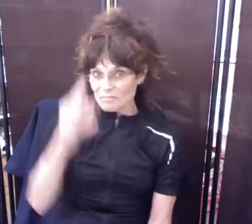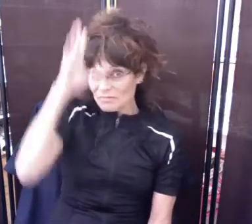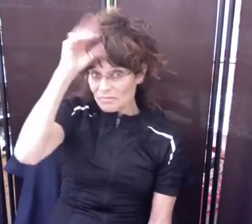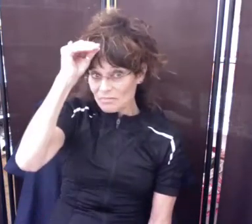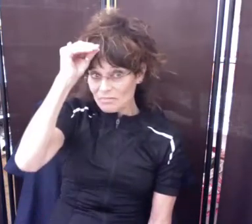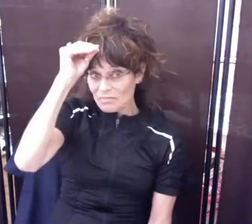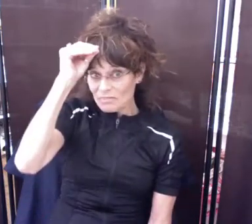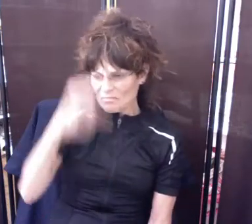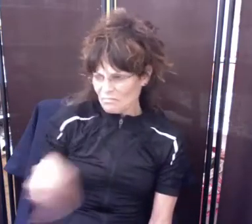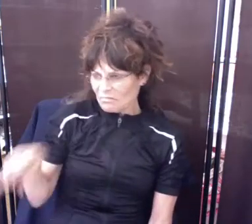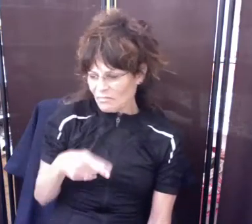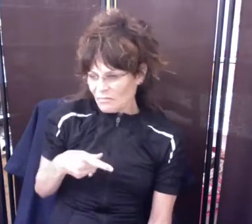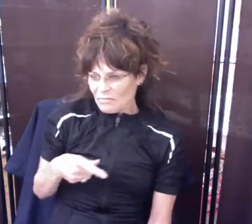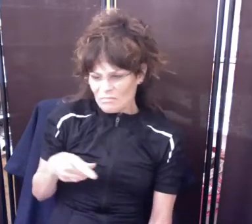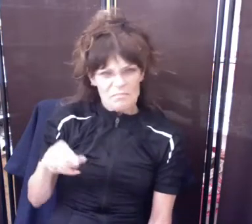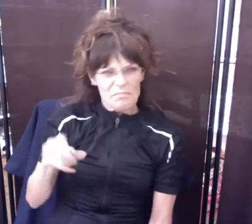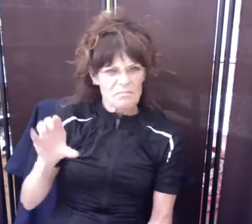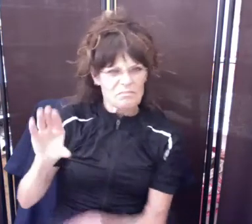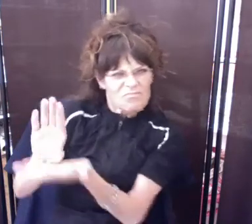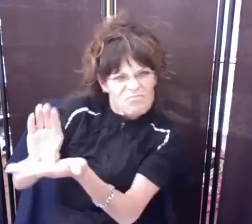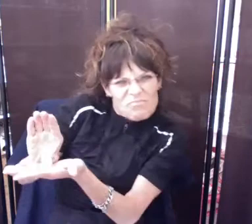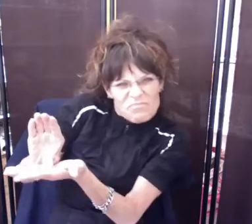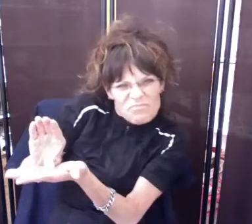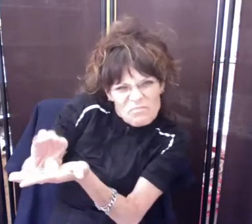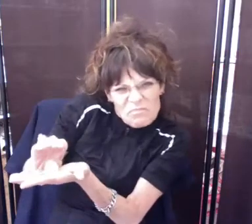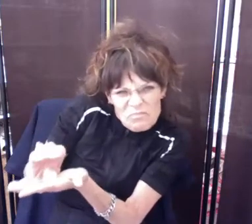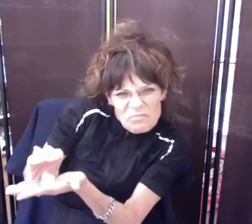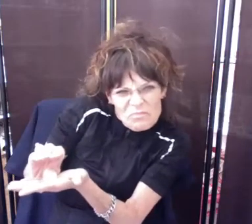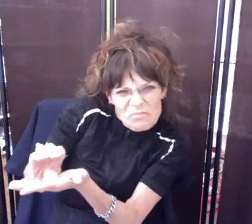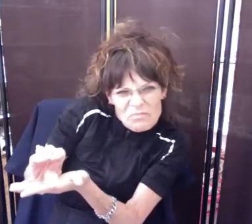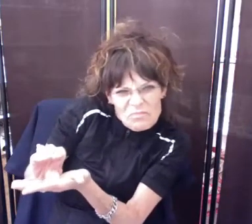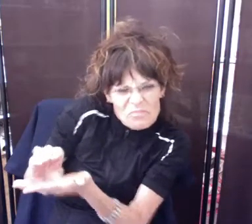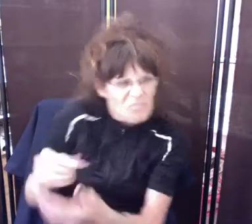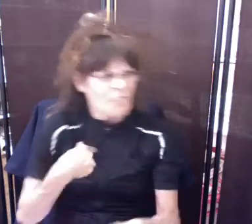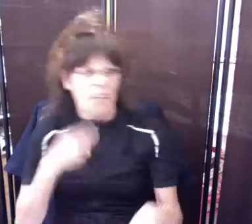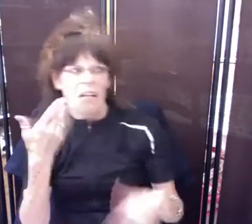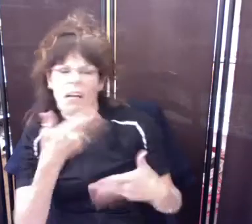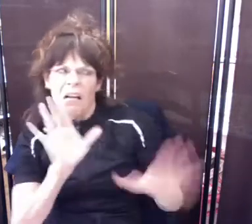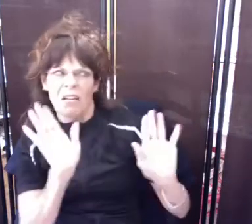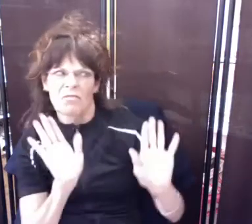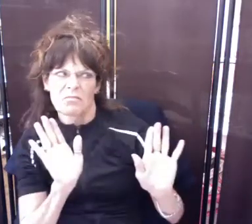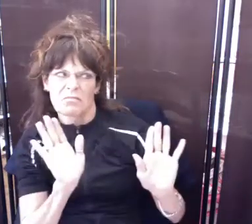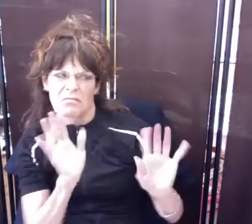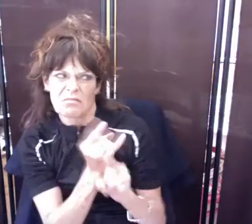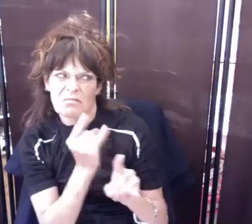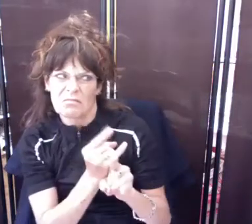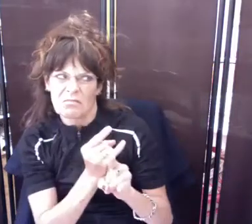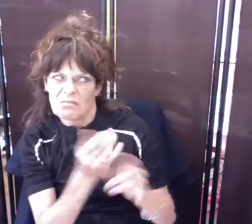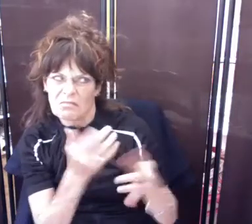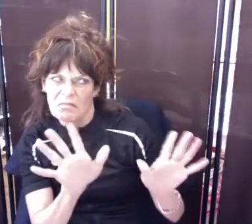about half or 2/3 of their glass, and they'd had enough of this alcohol experience. You know, they pushed the glass back and they